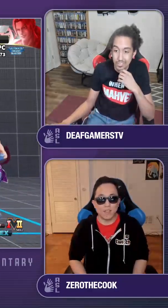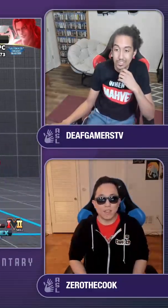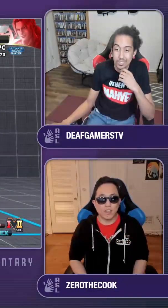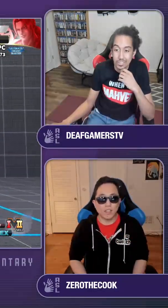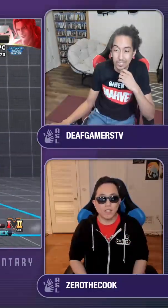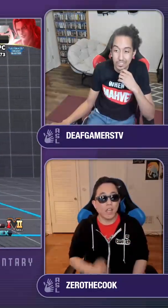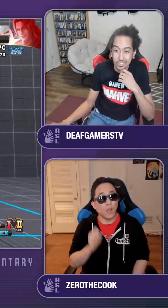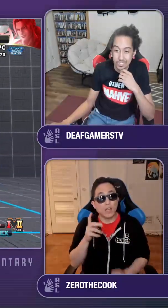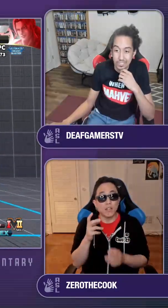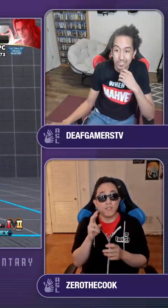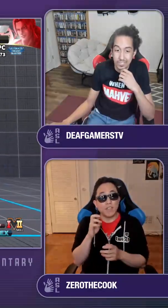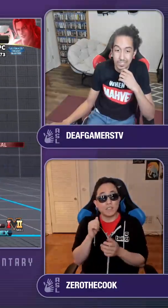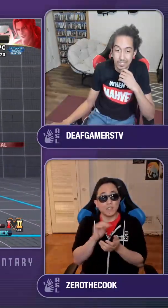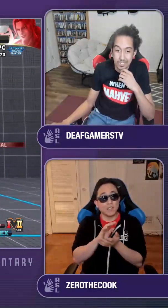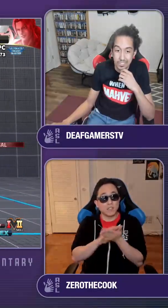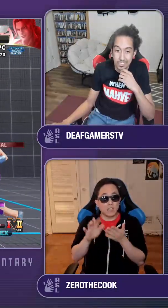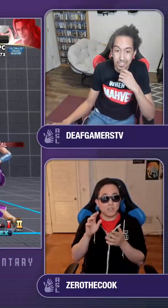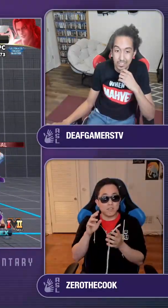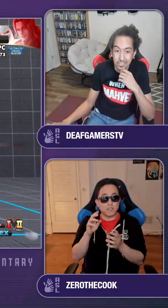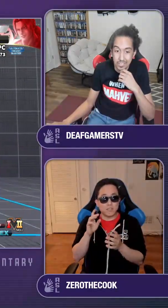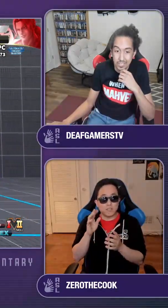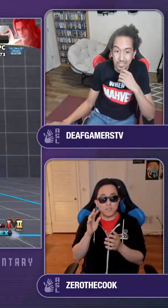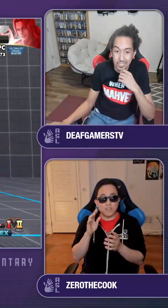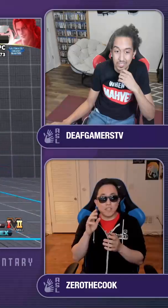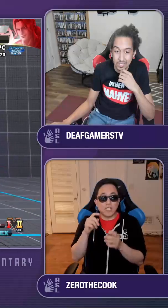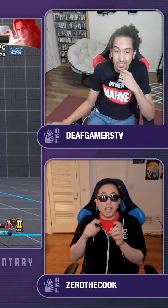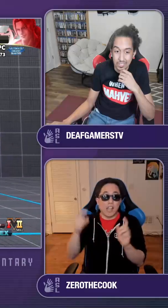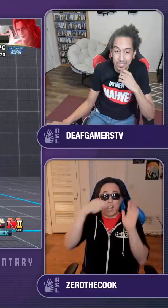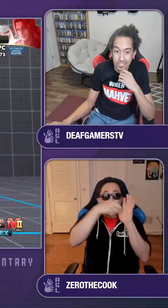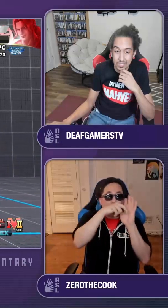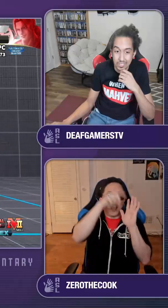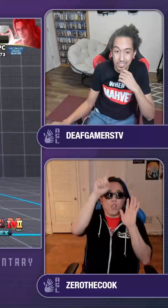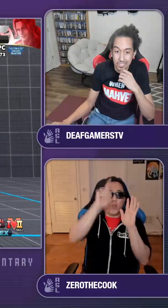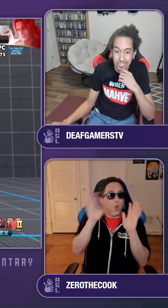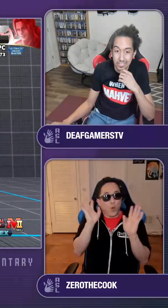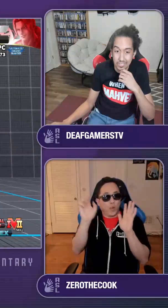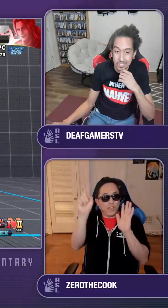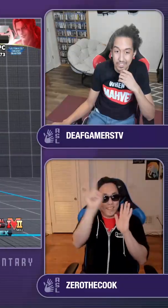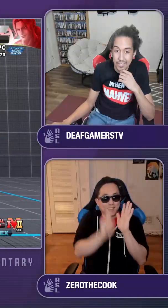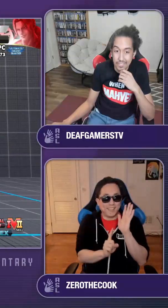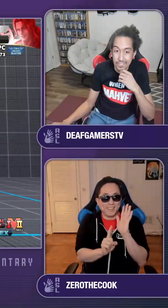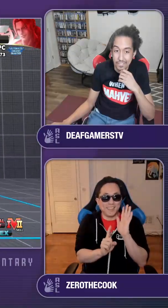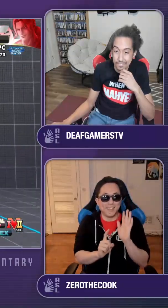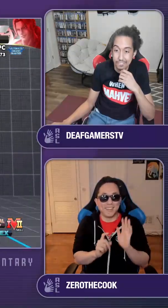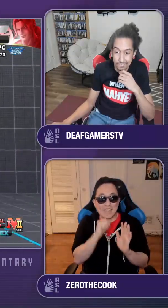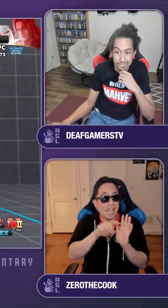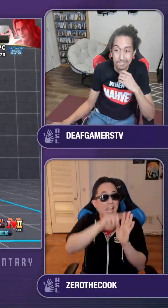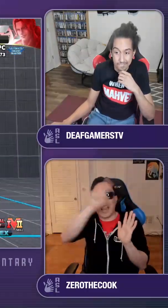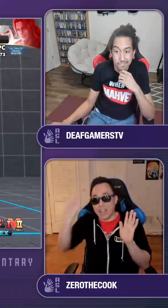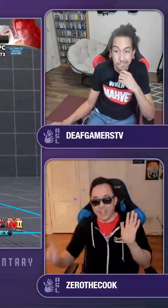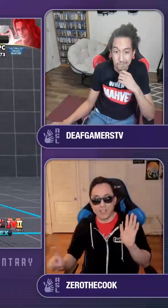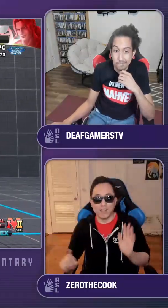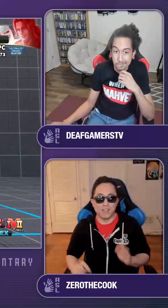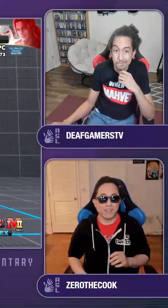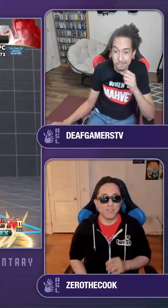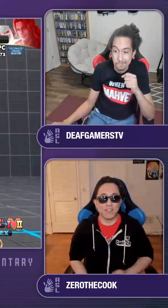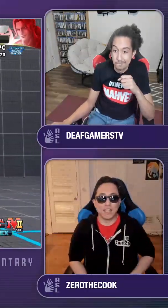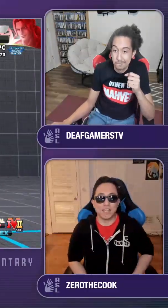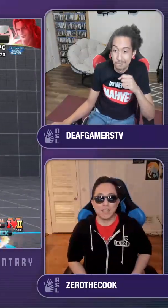the jump in, but actually mistimes his jump in. Jazdero throwing off a little bit of their rhythm.